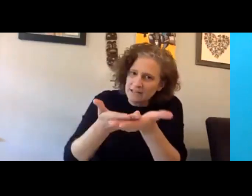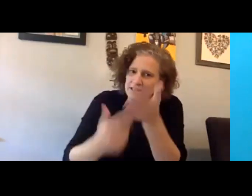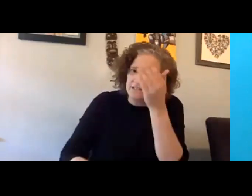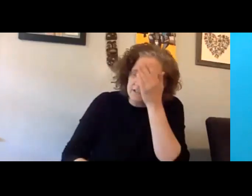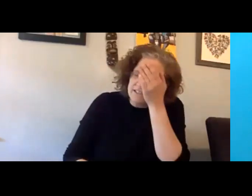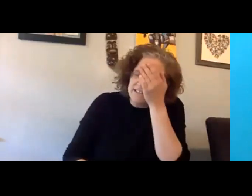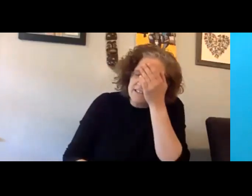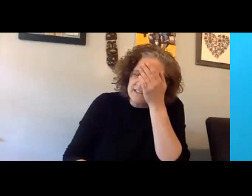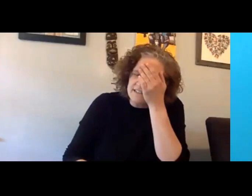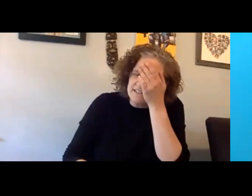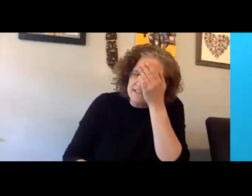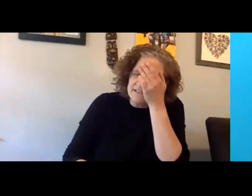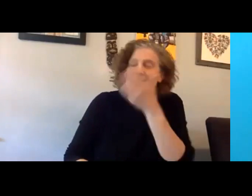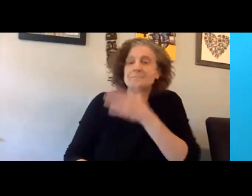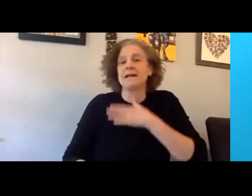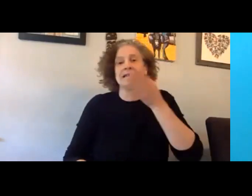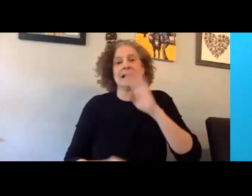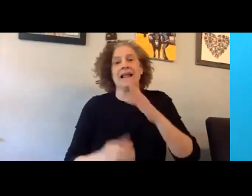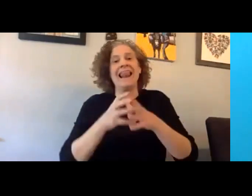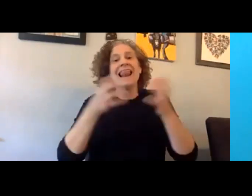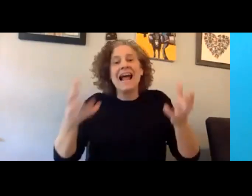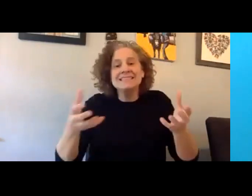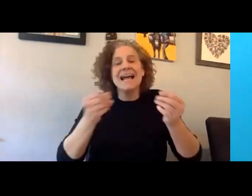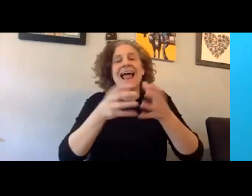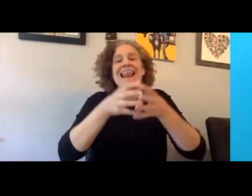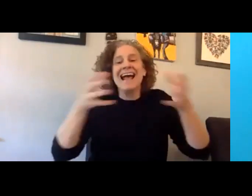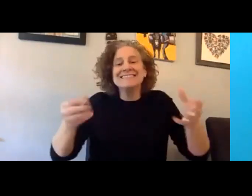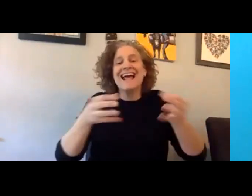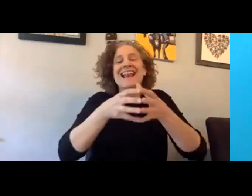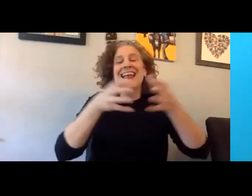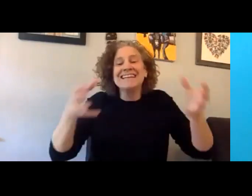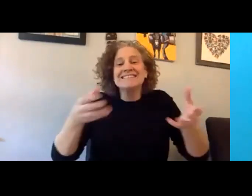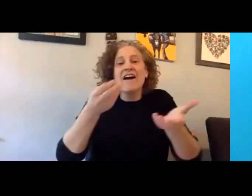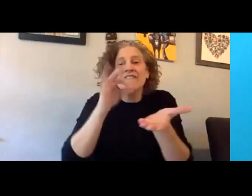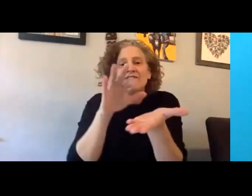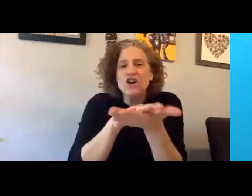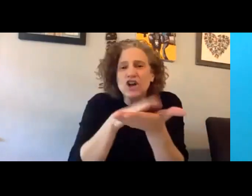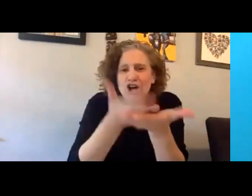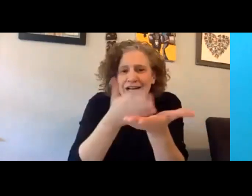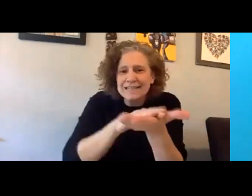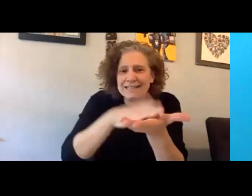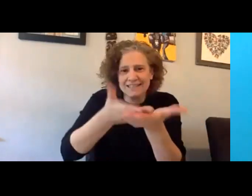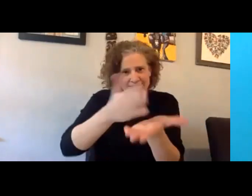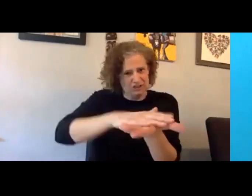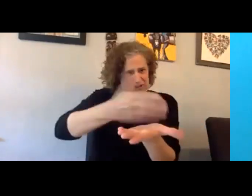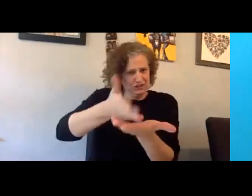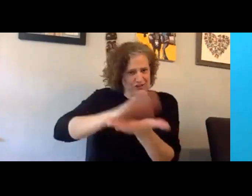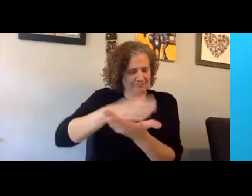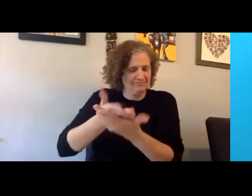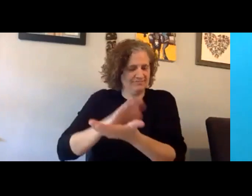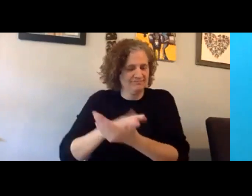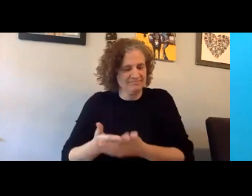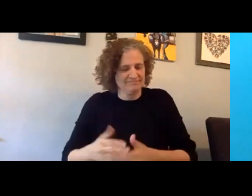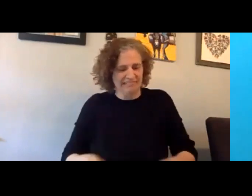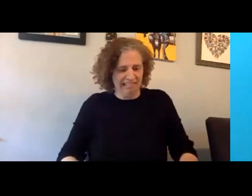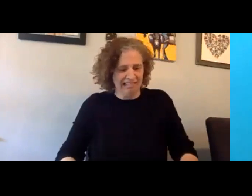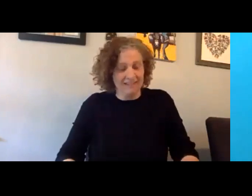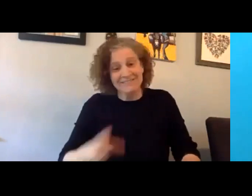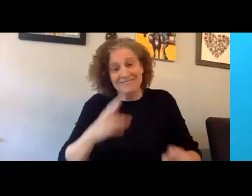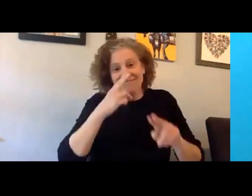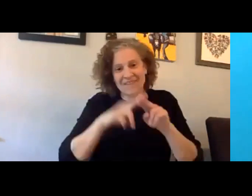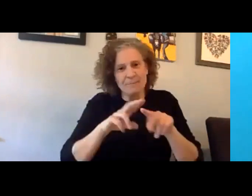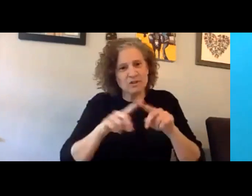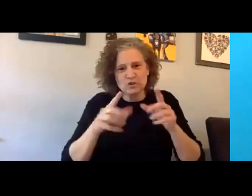All right. So cooking, oh my goodness, my God, lots of cooking we've been